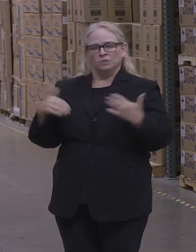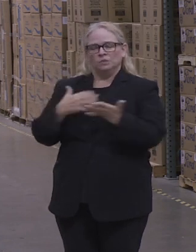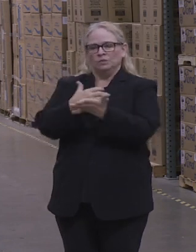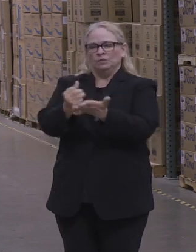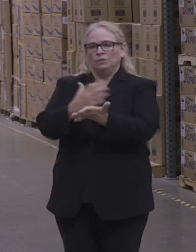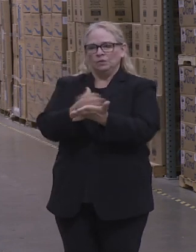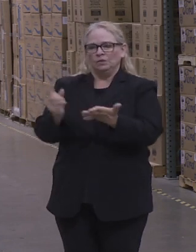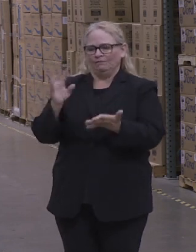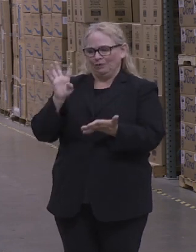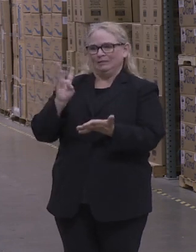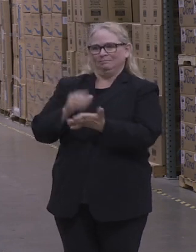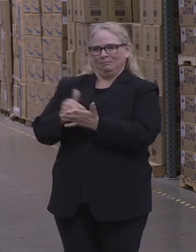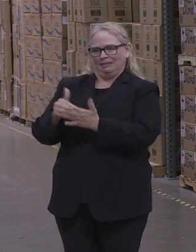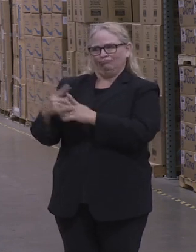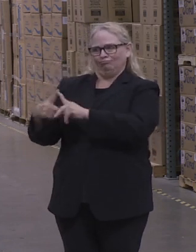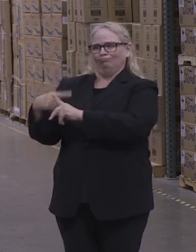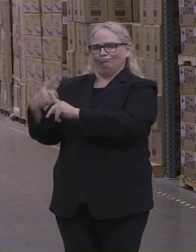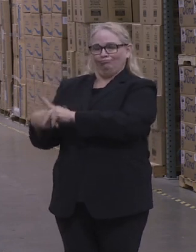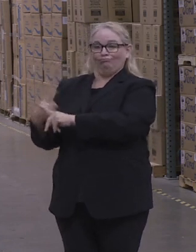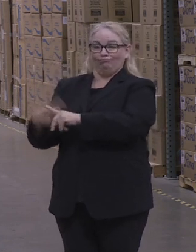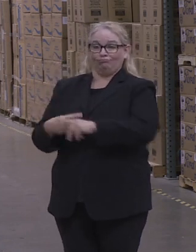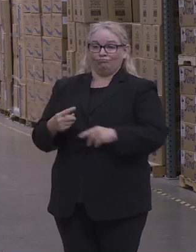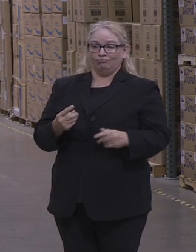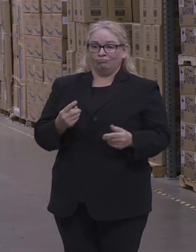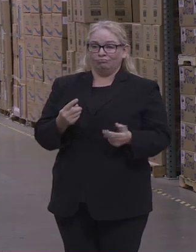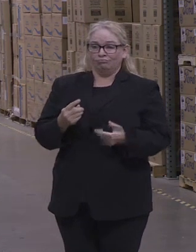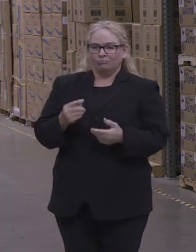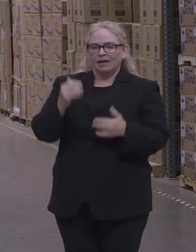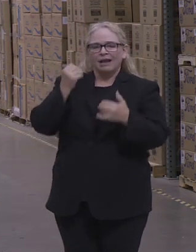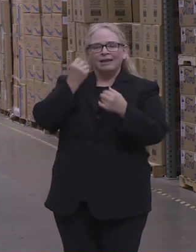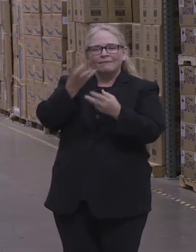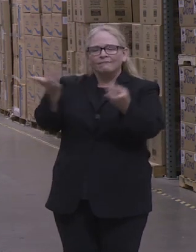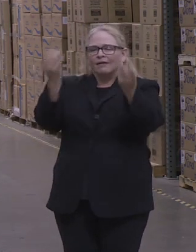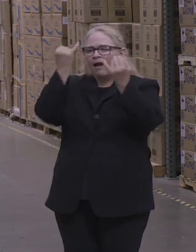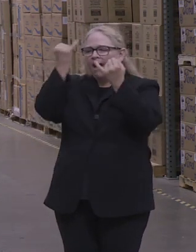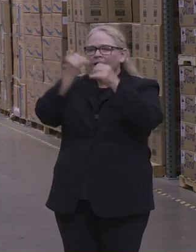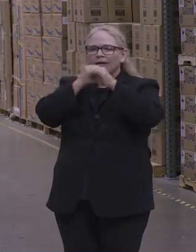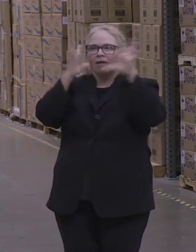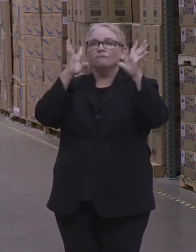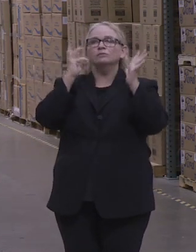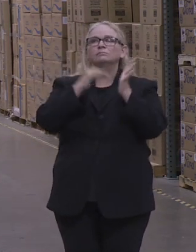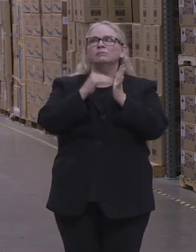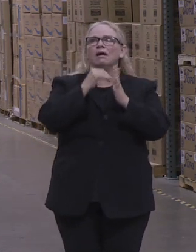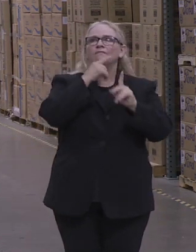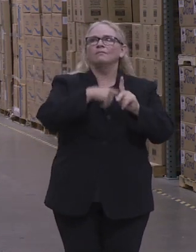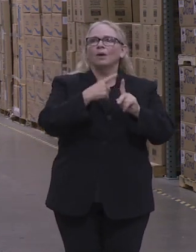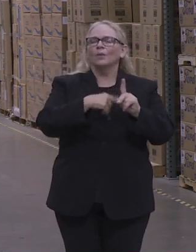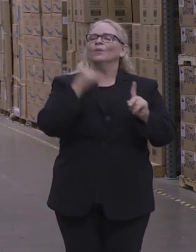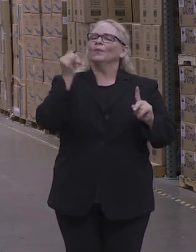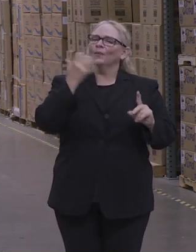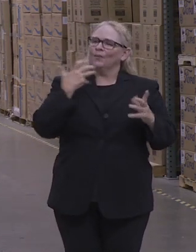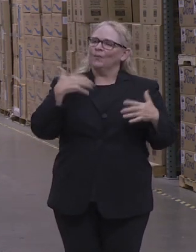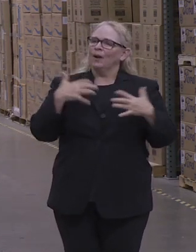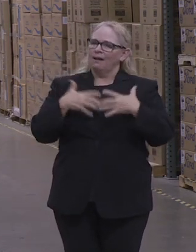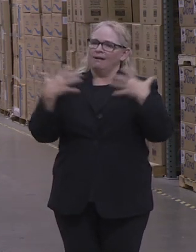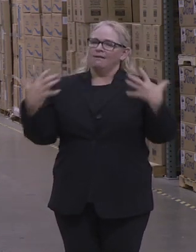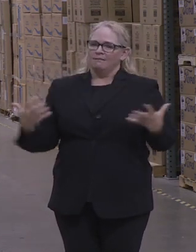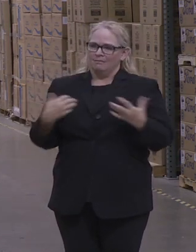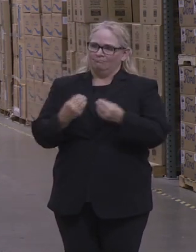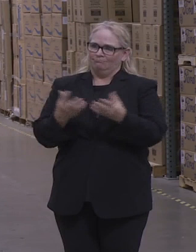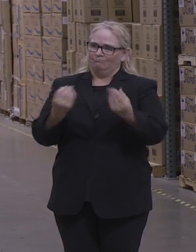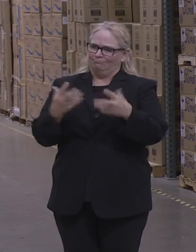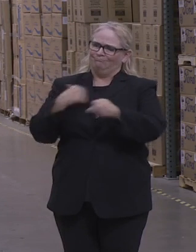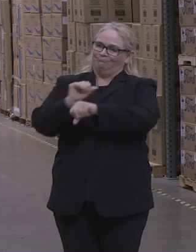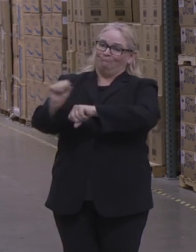California. So I want to put a perspective as we advance our efforts to procure even more PPE about